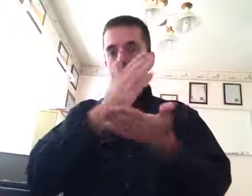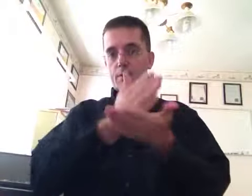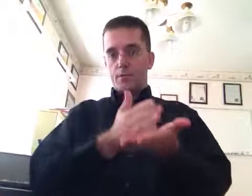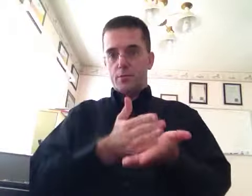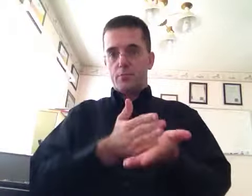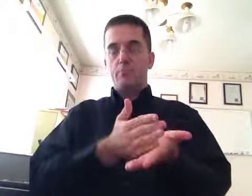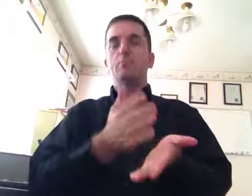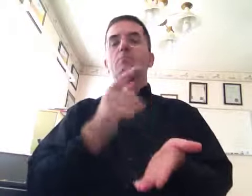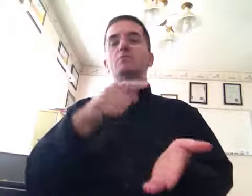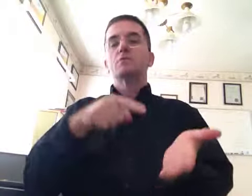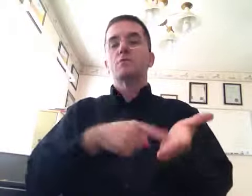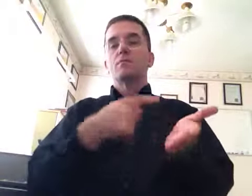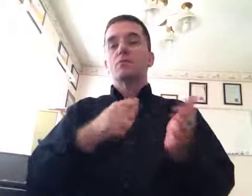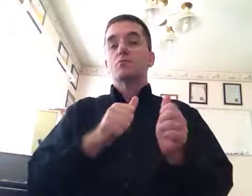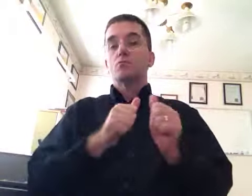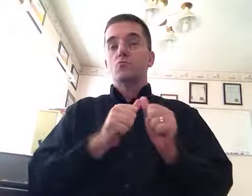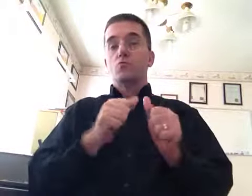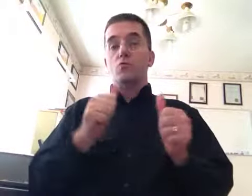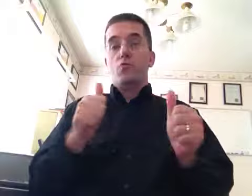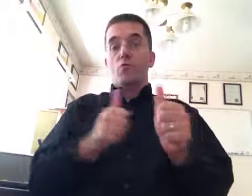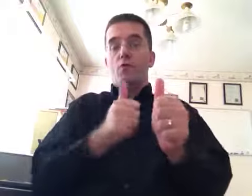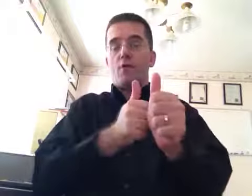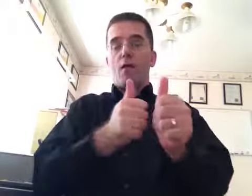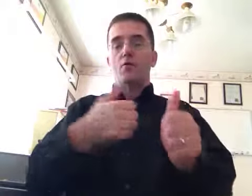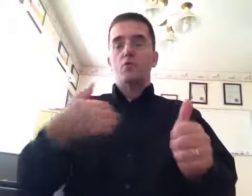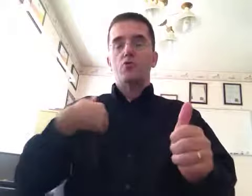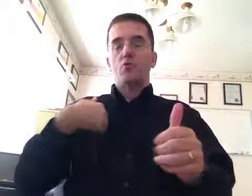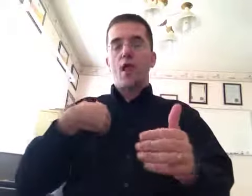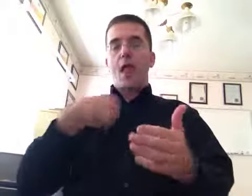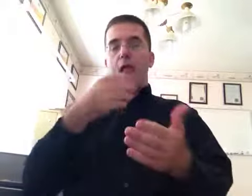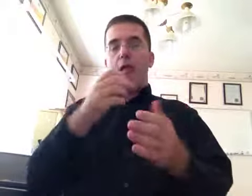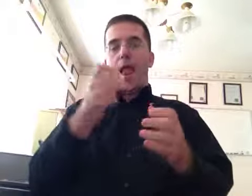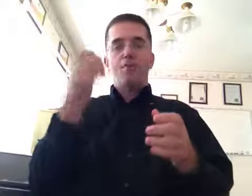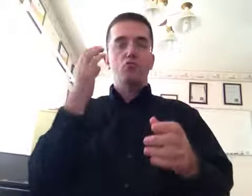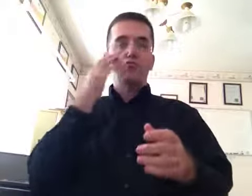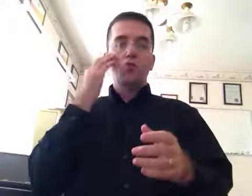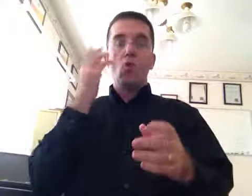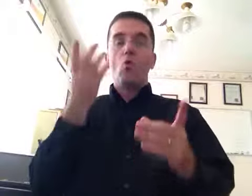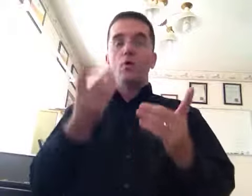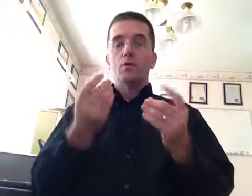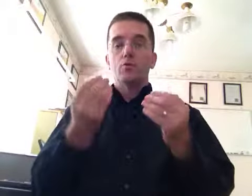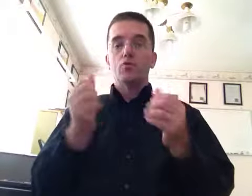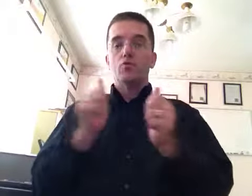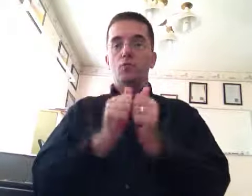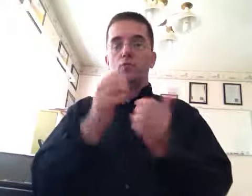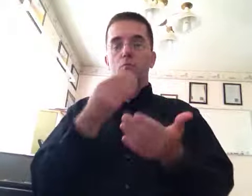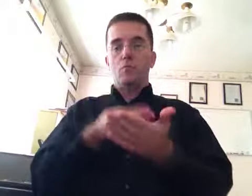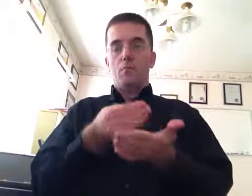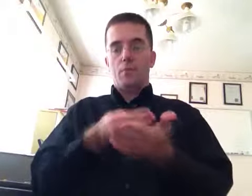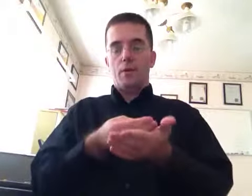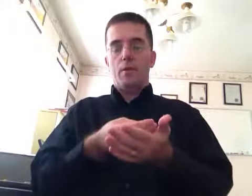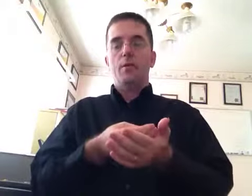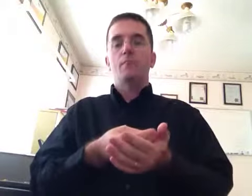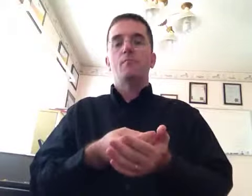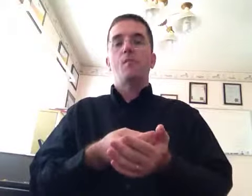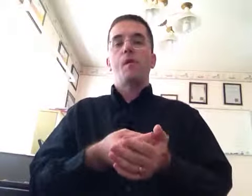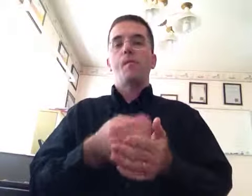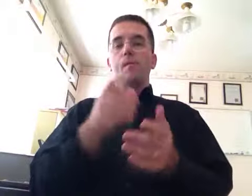with. And so we have a game plan for the money. And then you've got to teach a kid that goes to college to just say